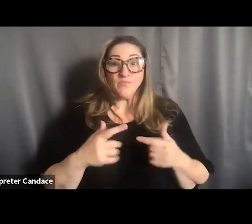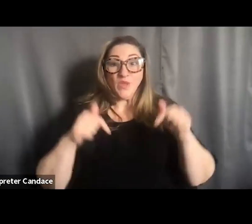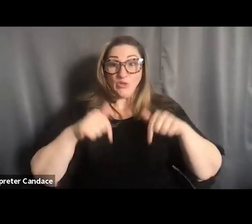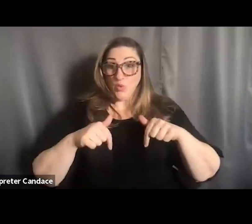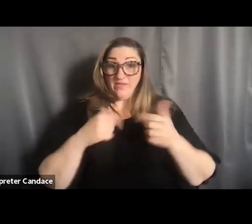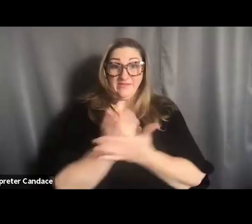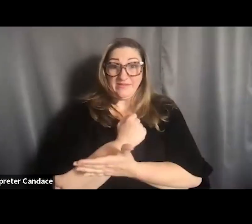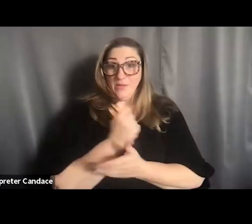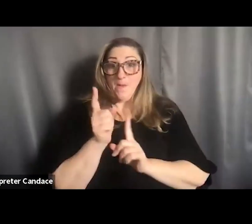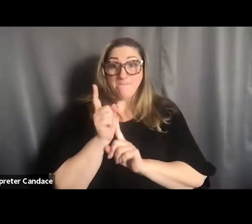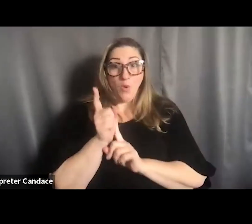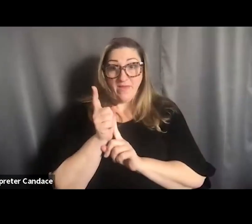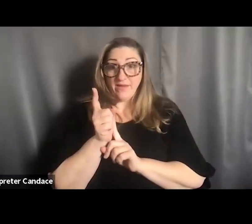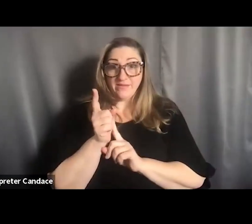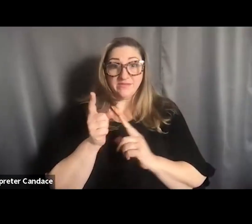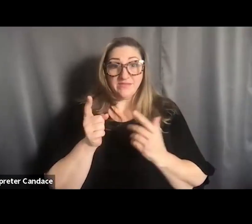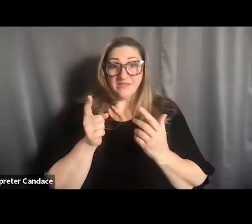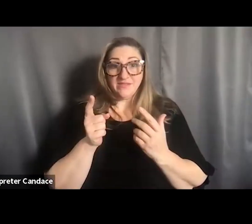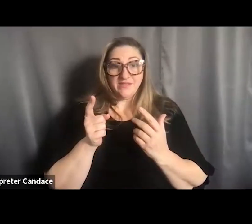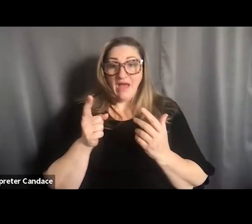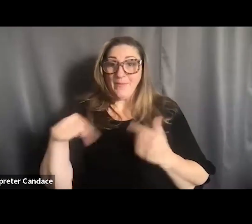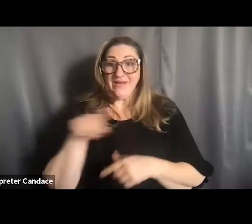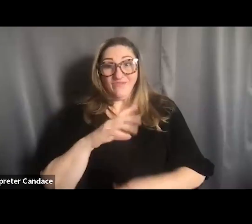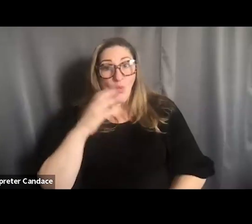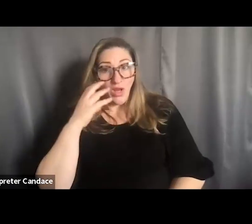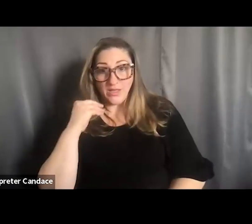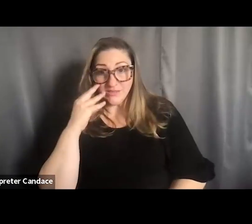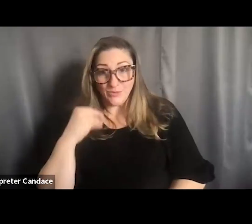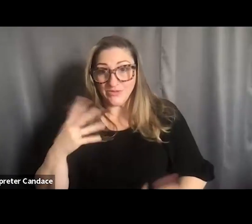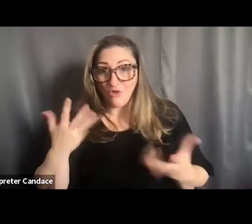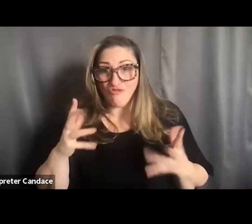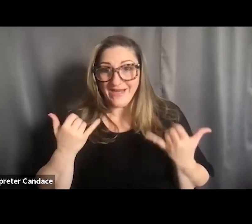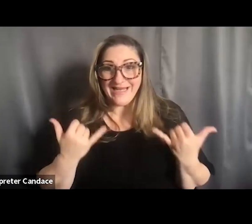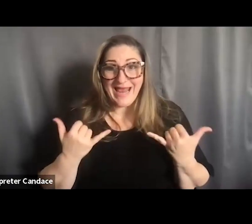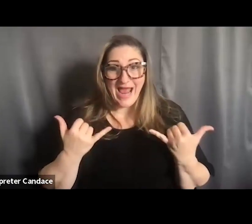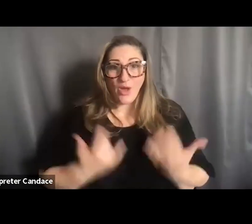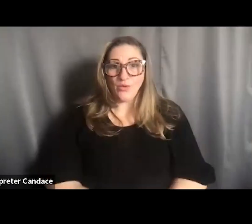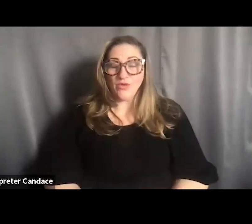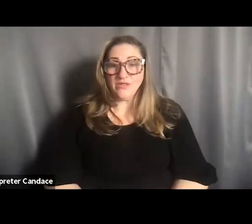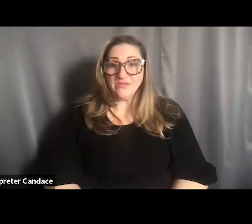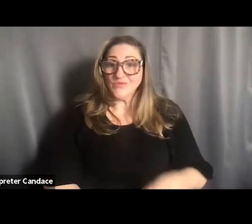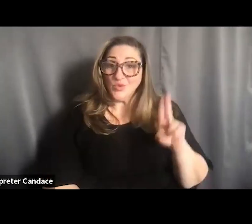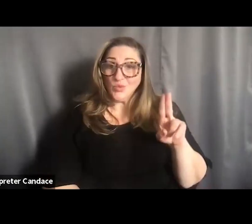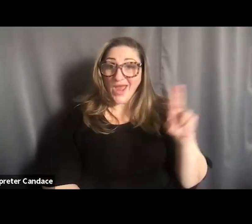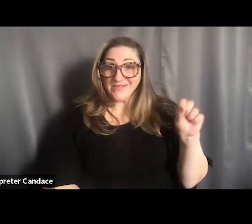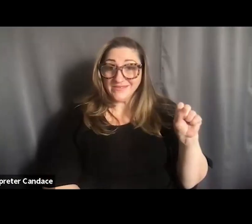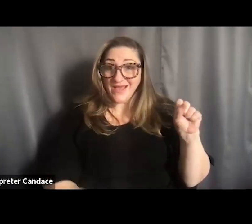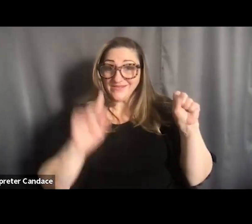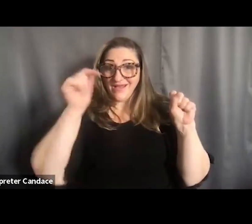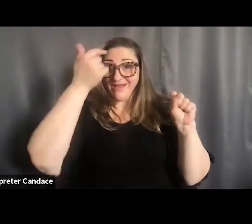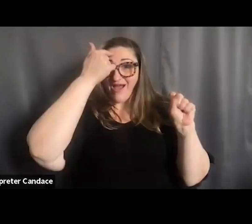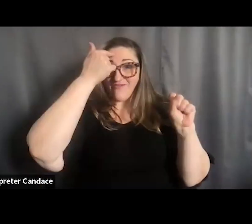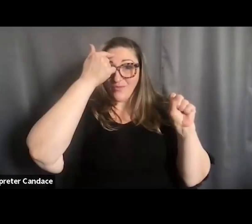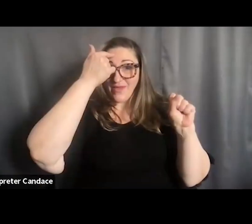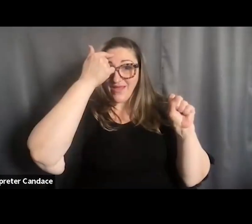if you weren't already living it, the government of the US is